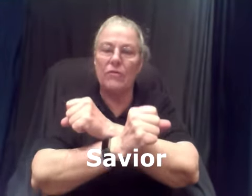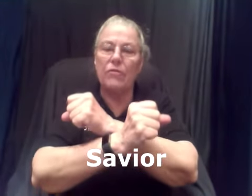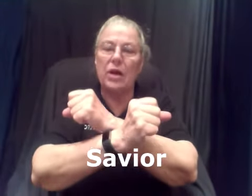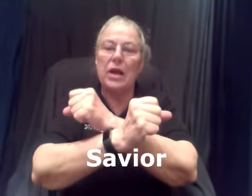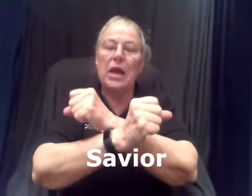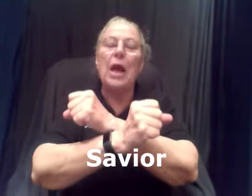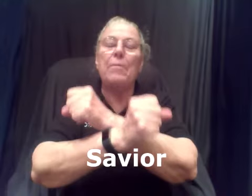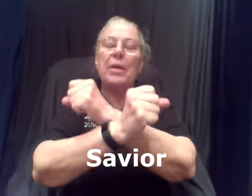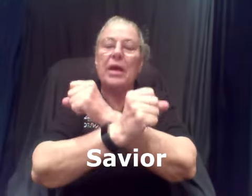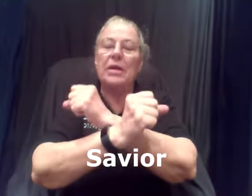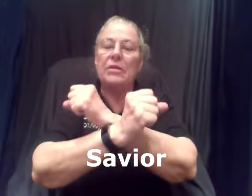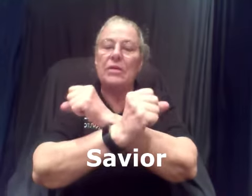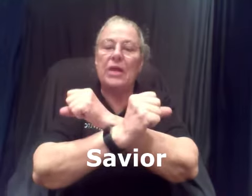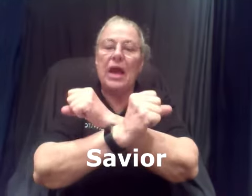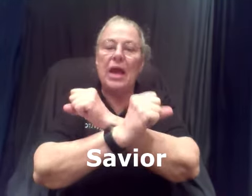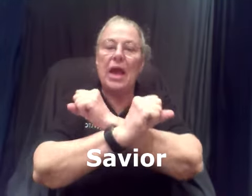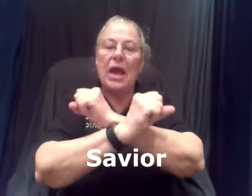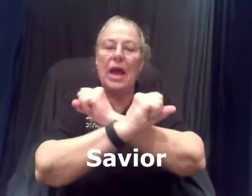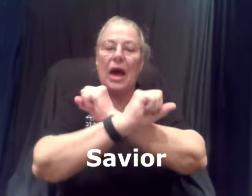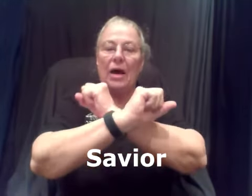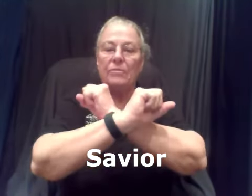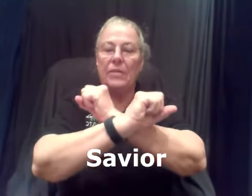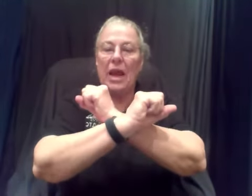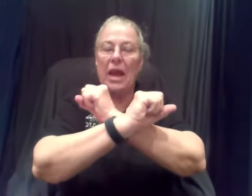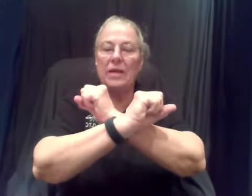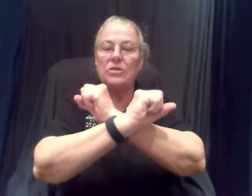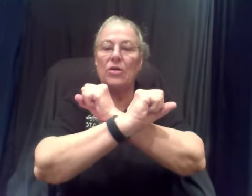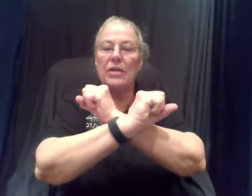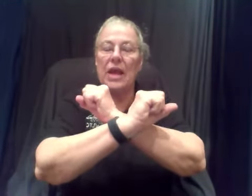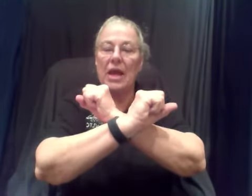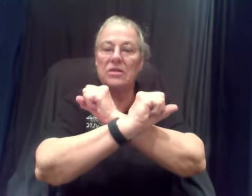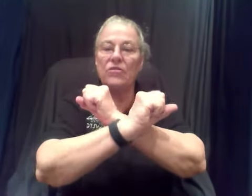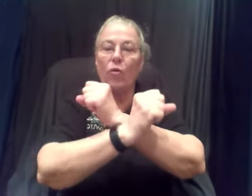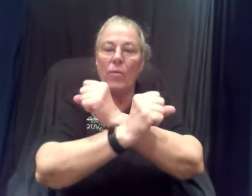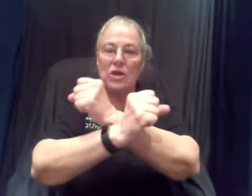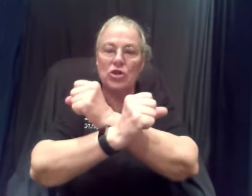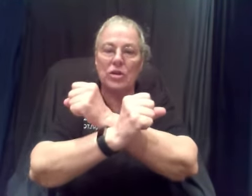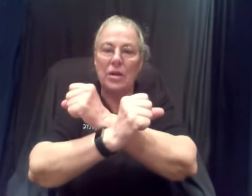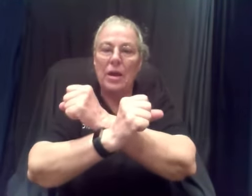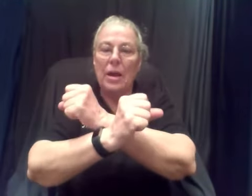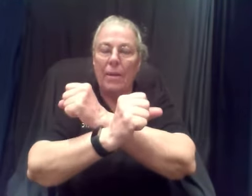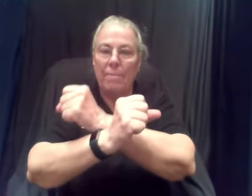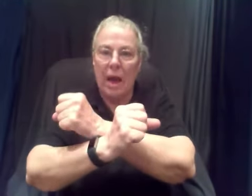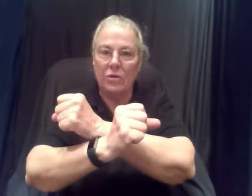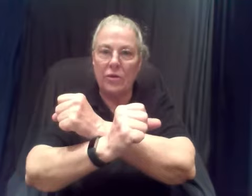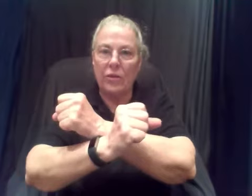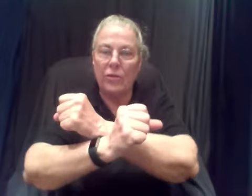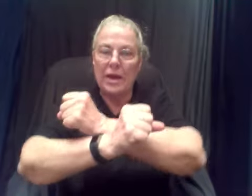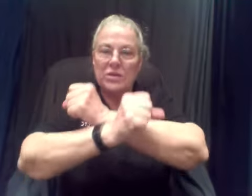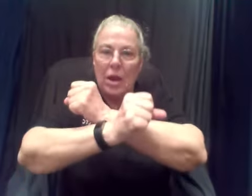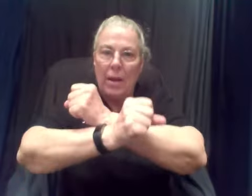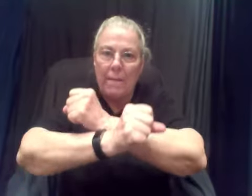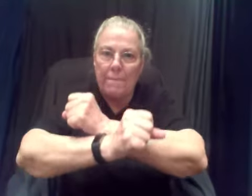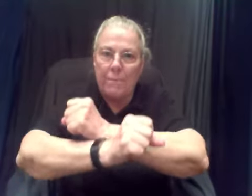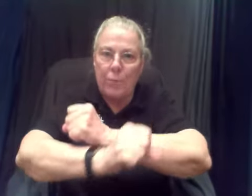free. But the hands are in the S formation, bound at the wrist,